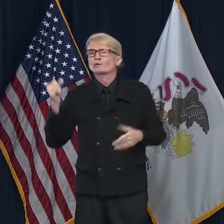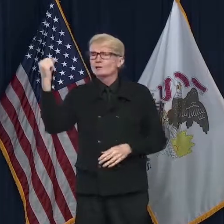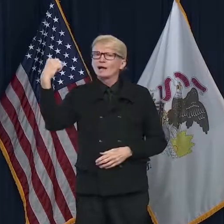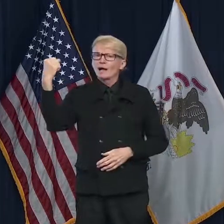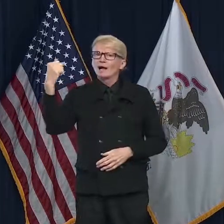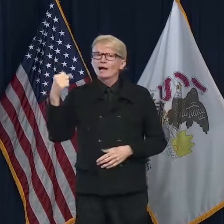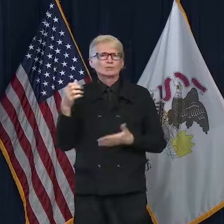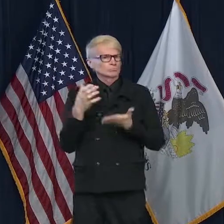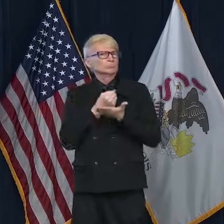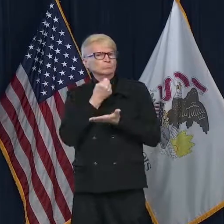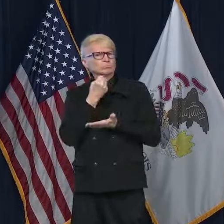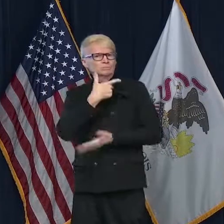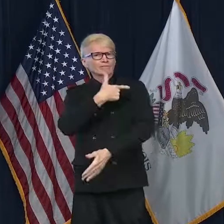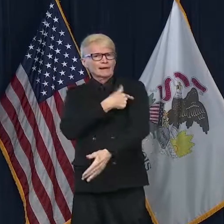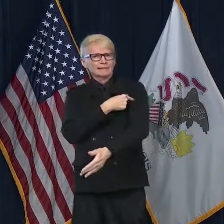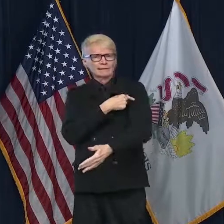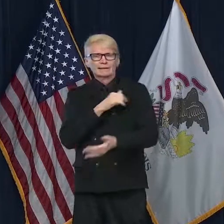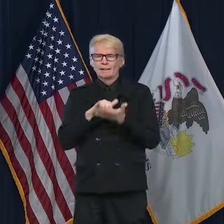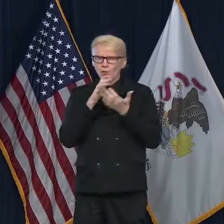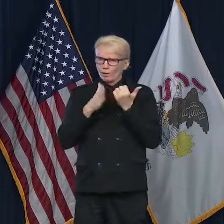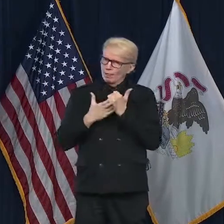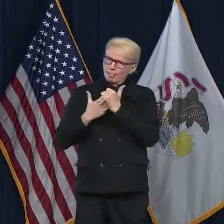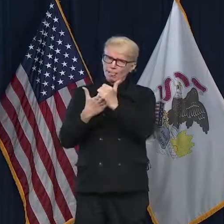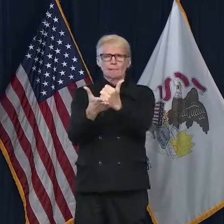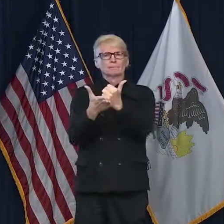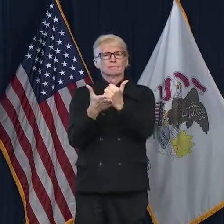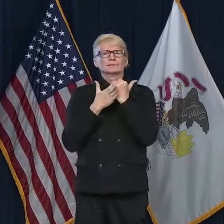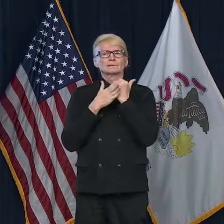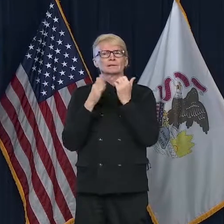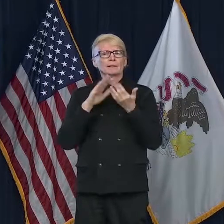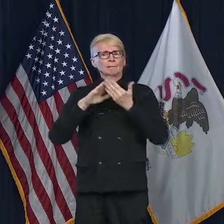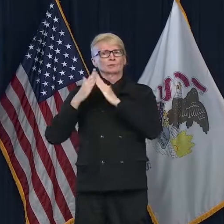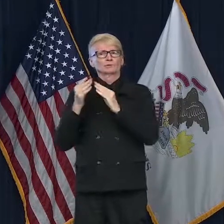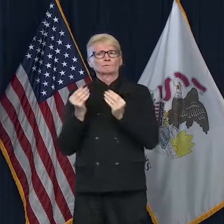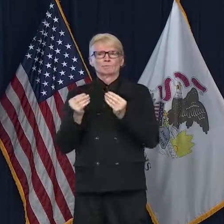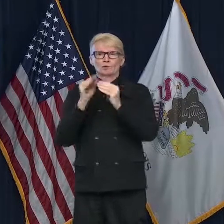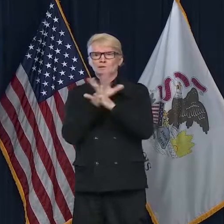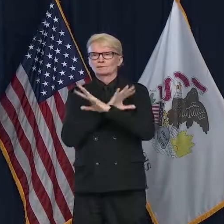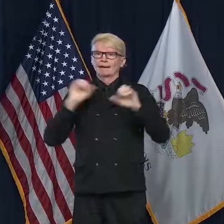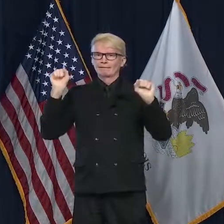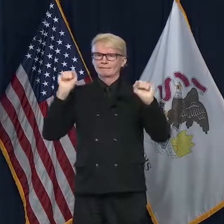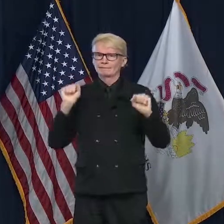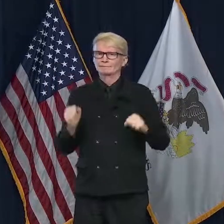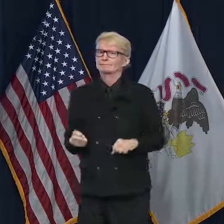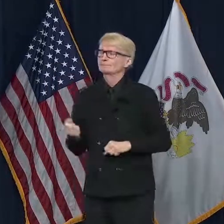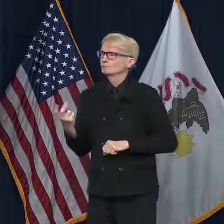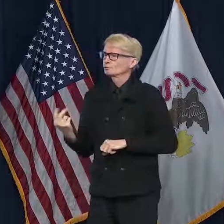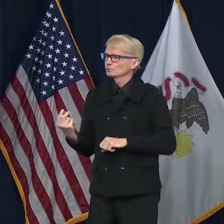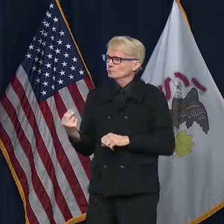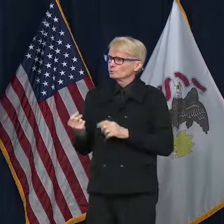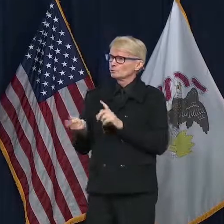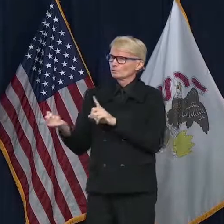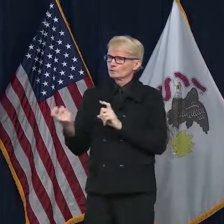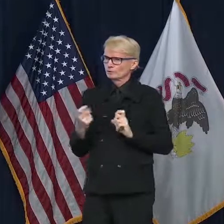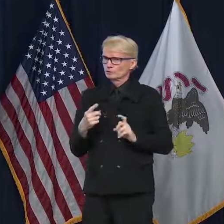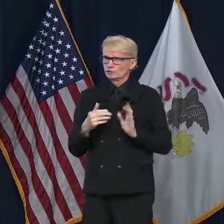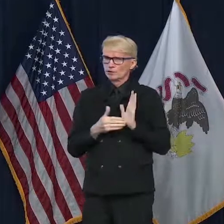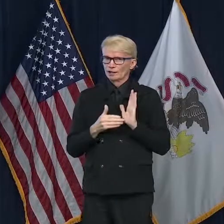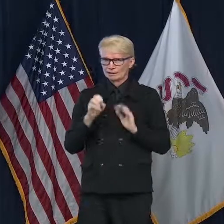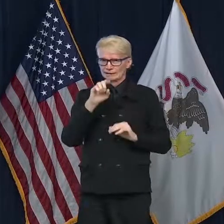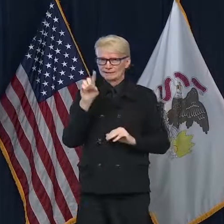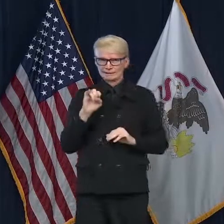of this vaccine, and that will help our communities be safer. All right, we've got 2 more questions. Dr. Zike, you could stay there. This one's for